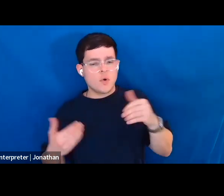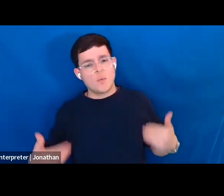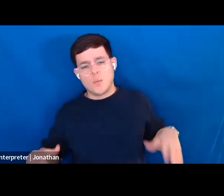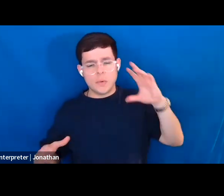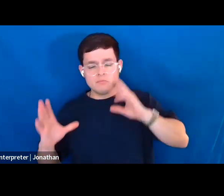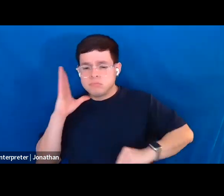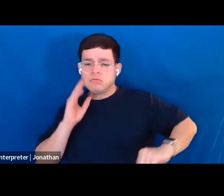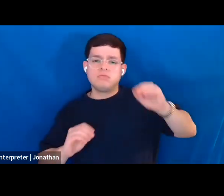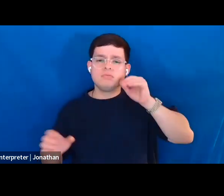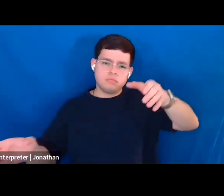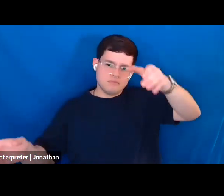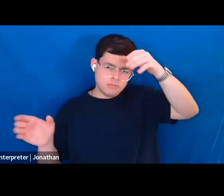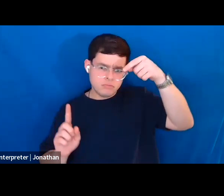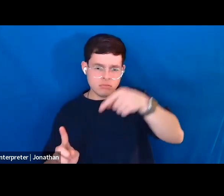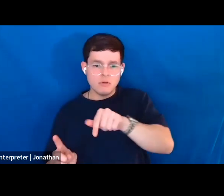the AZLE program,